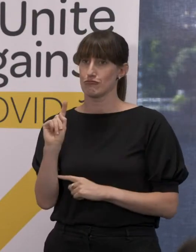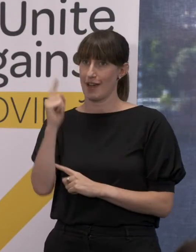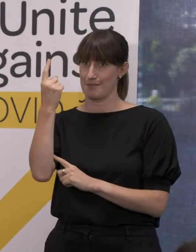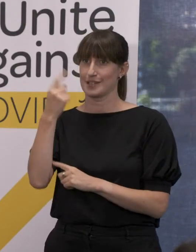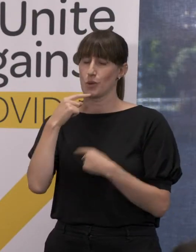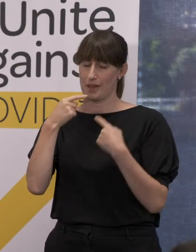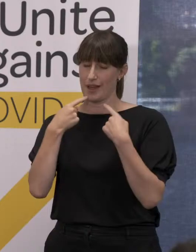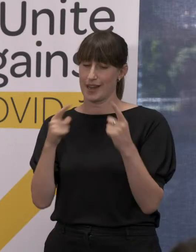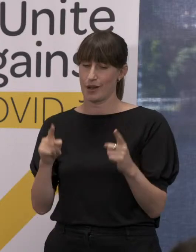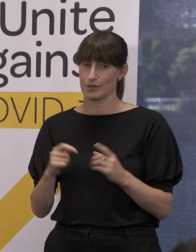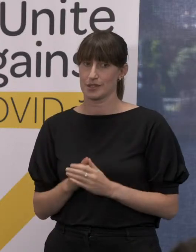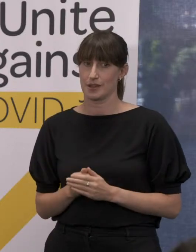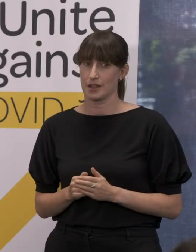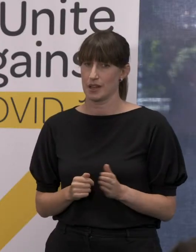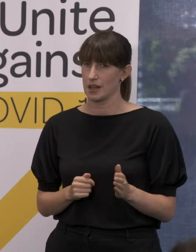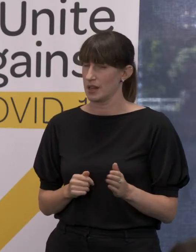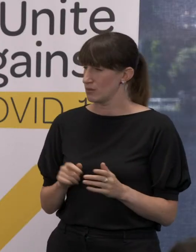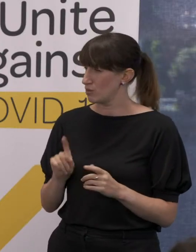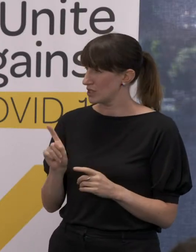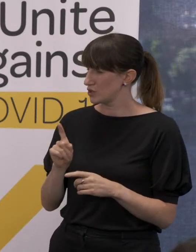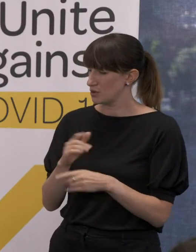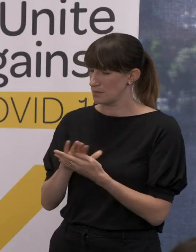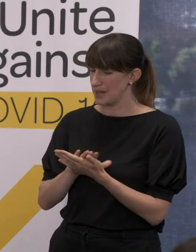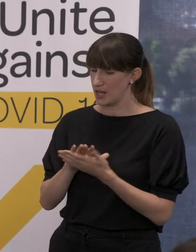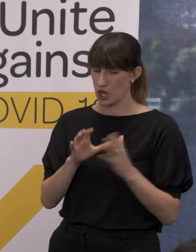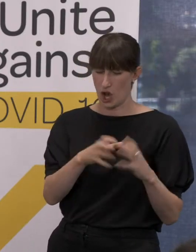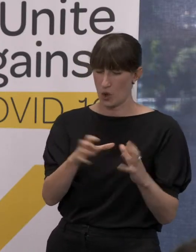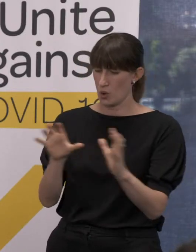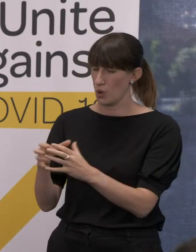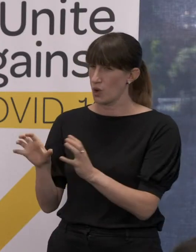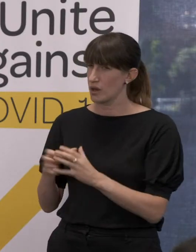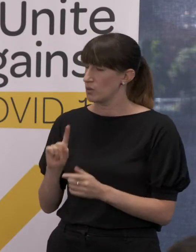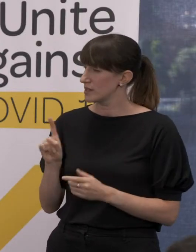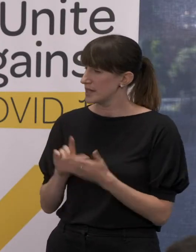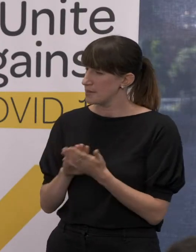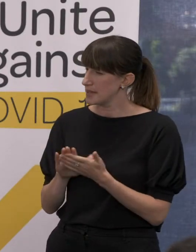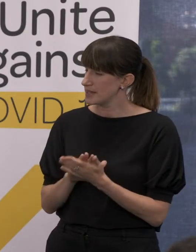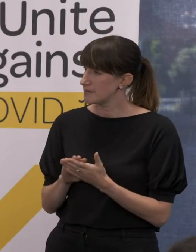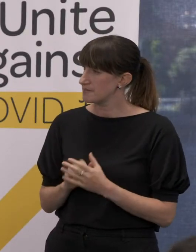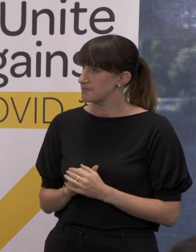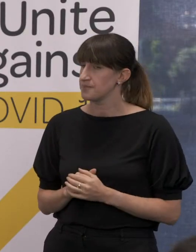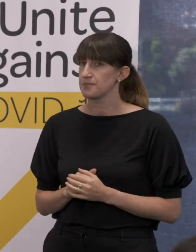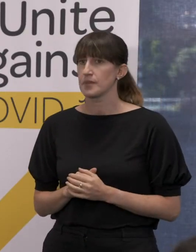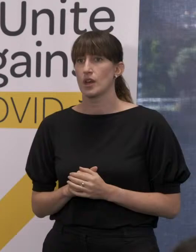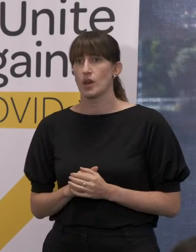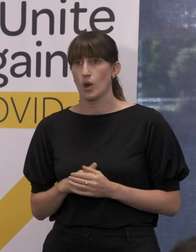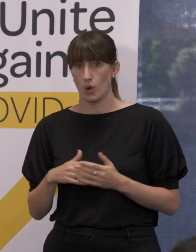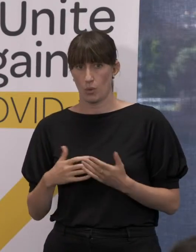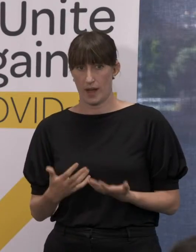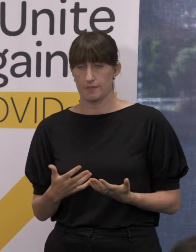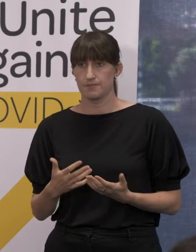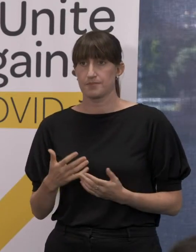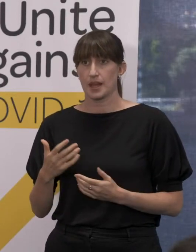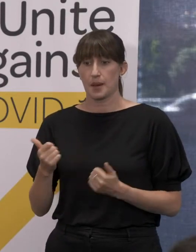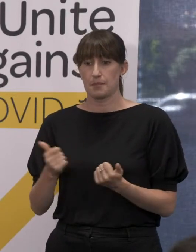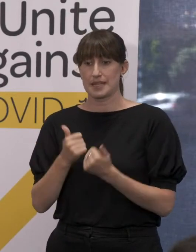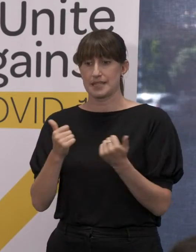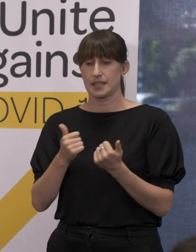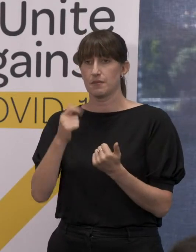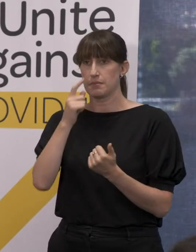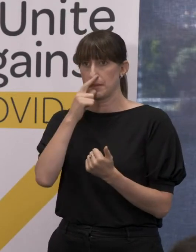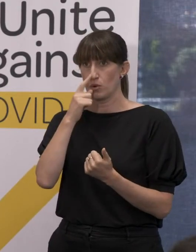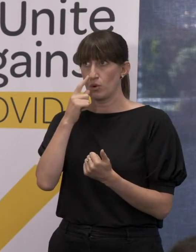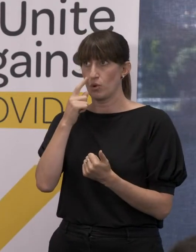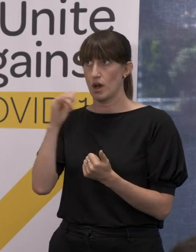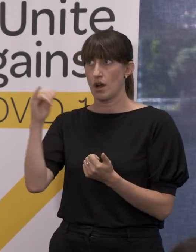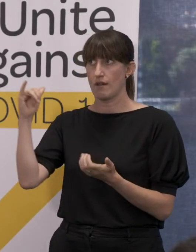that. What do you mean by the cohorting that you just talked about? We're seeing all these flights, all these cases are arriving on